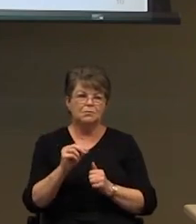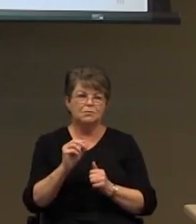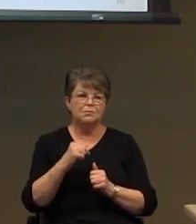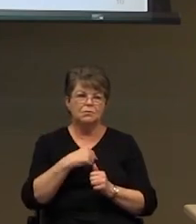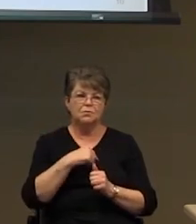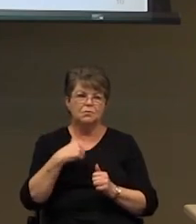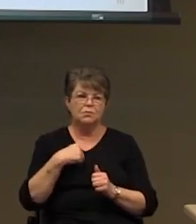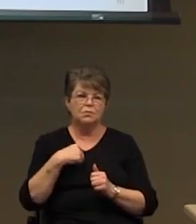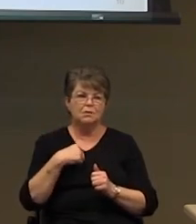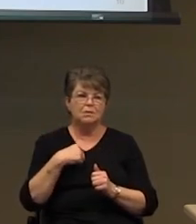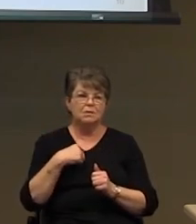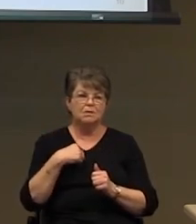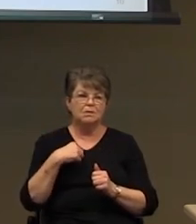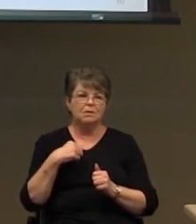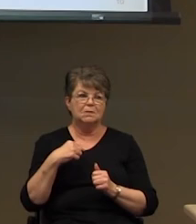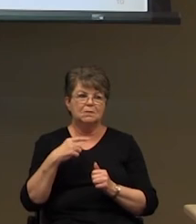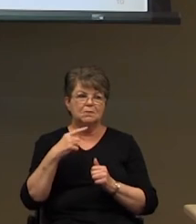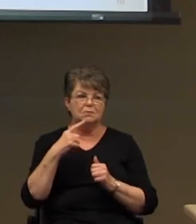how do we track those